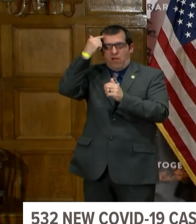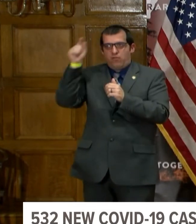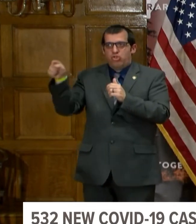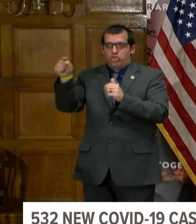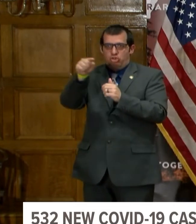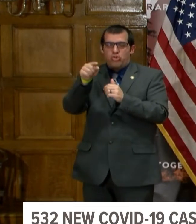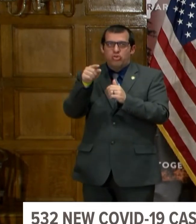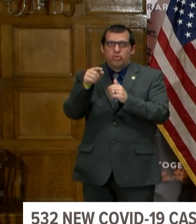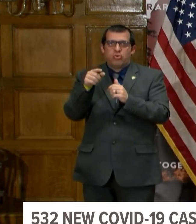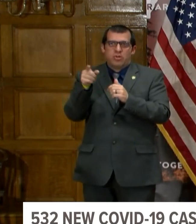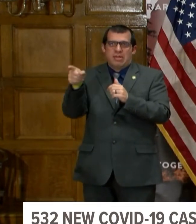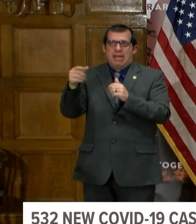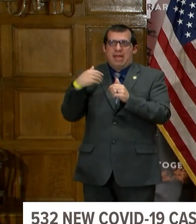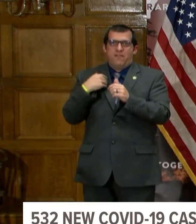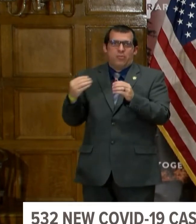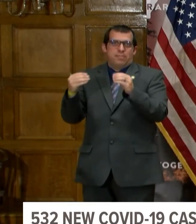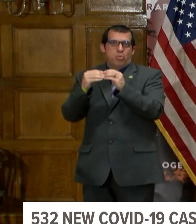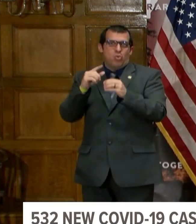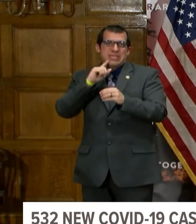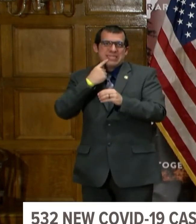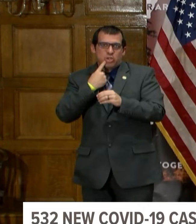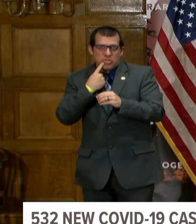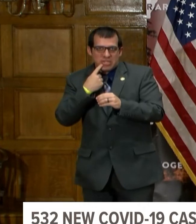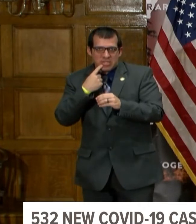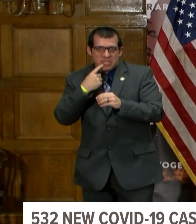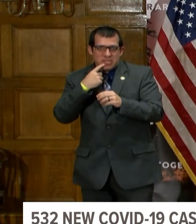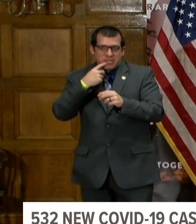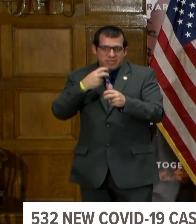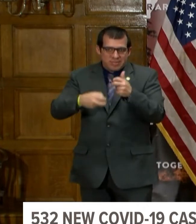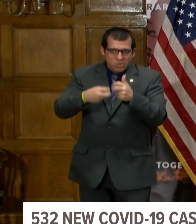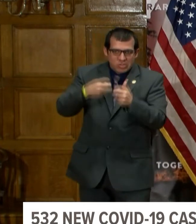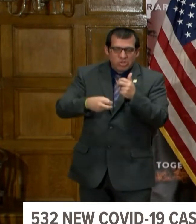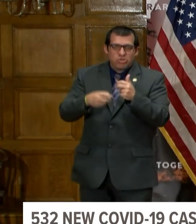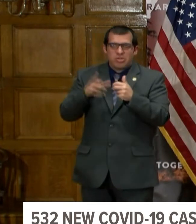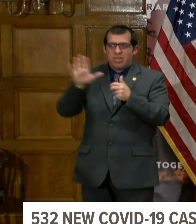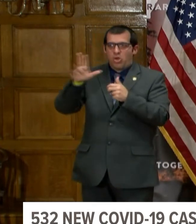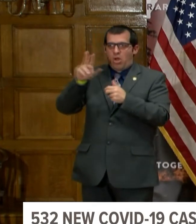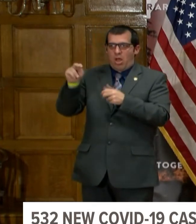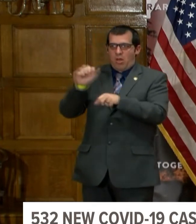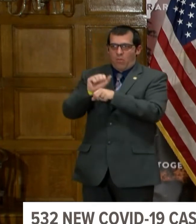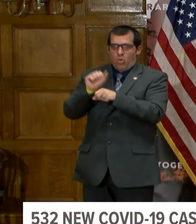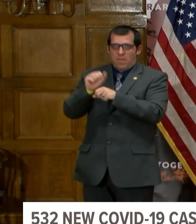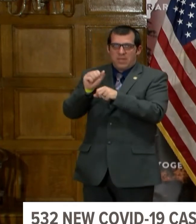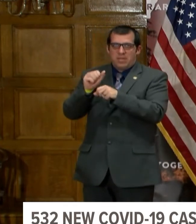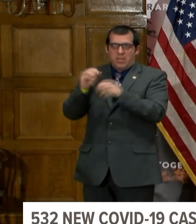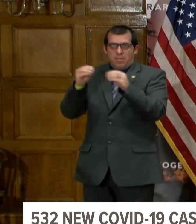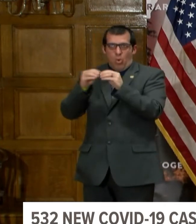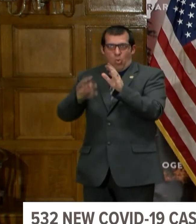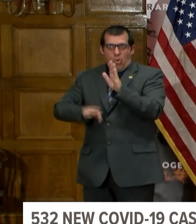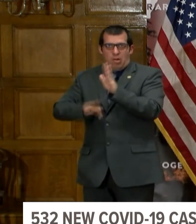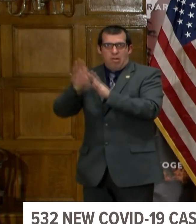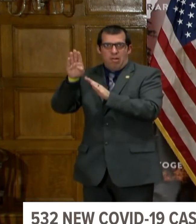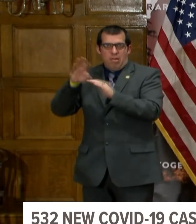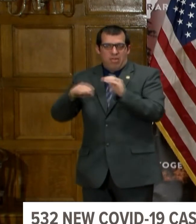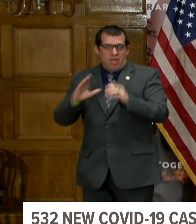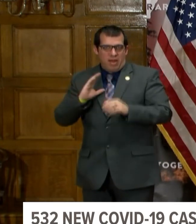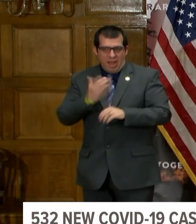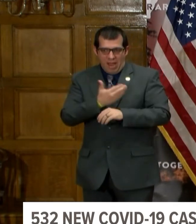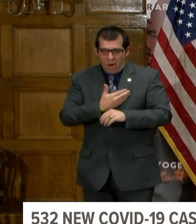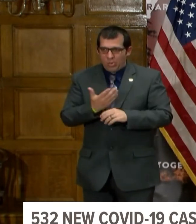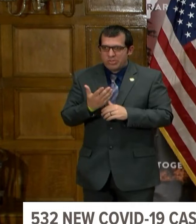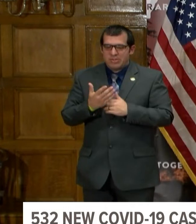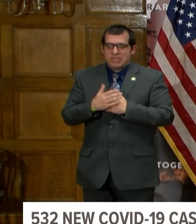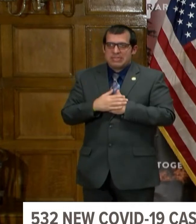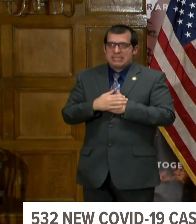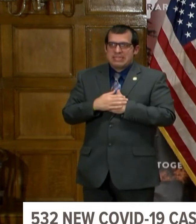much more serious situation. Their unemployment numbers are higher. They did not have